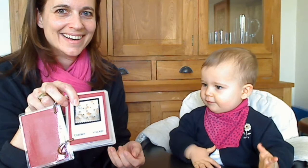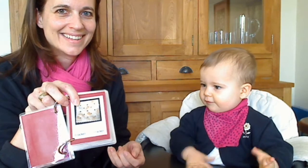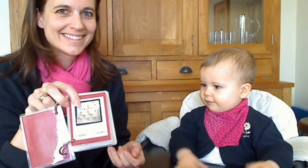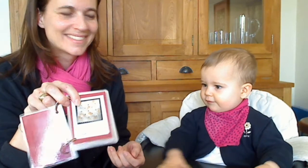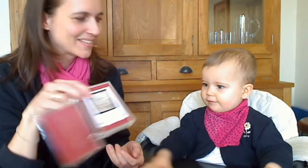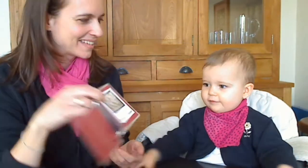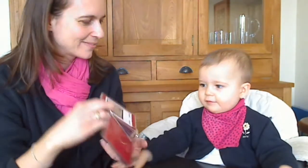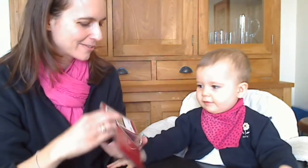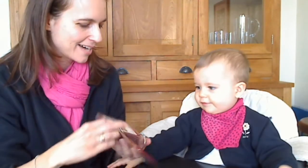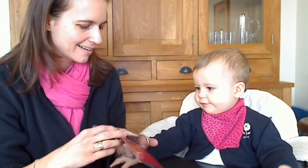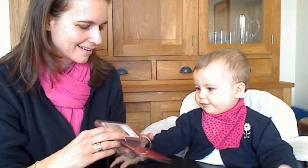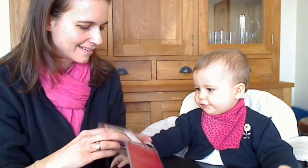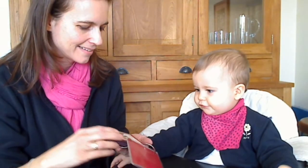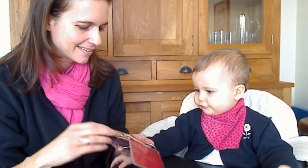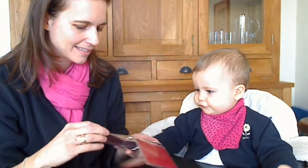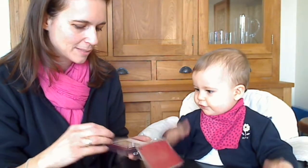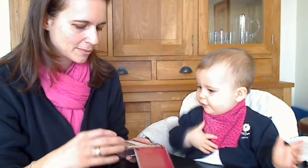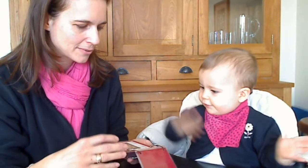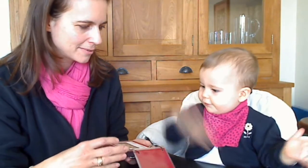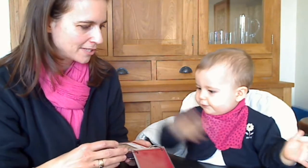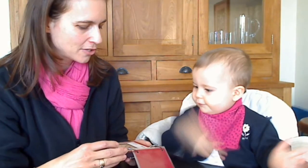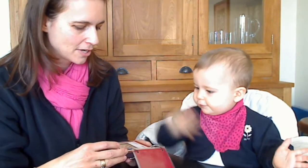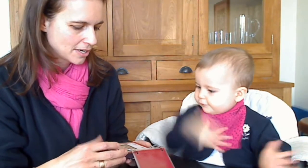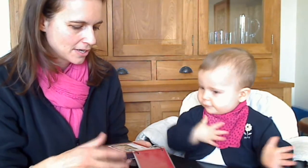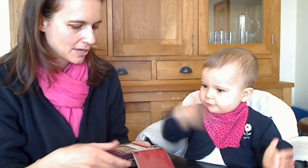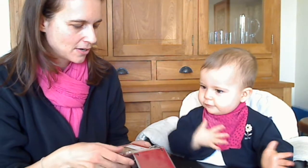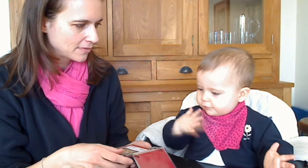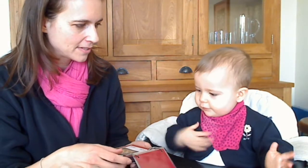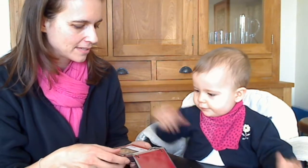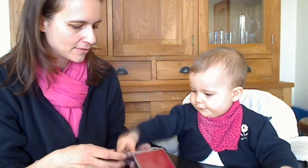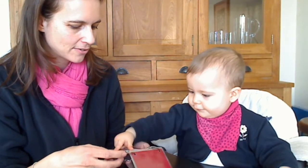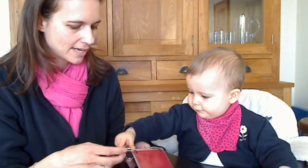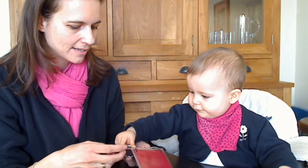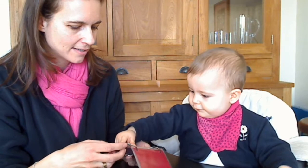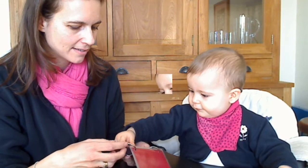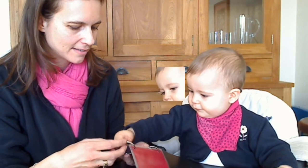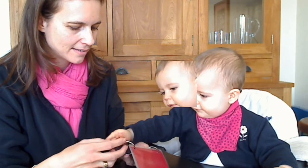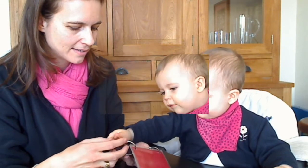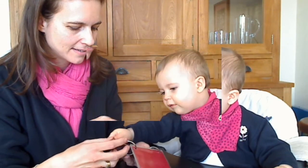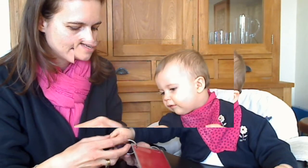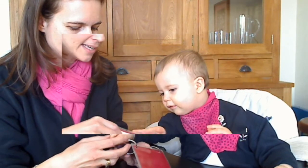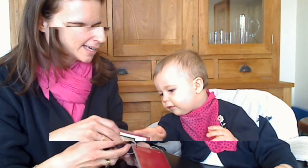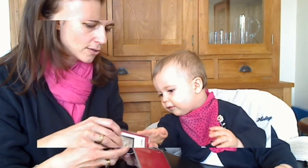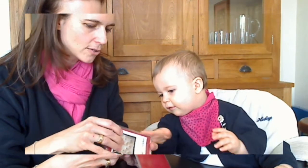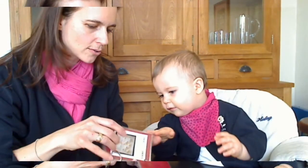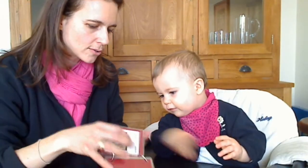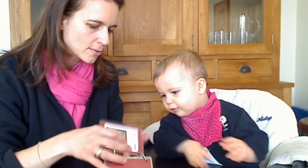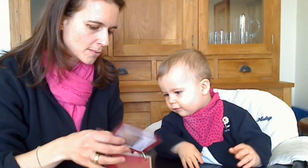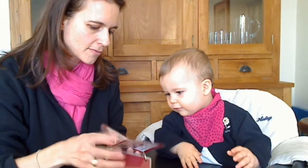This is her sign for cracker. An approximation of the sign for cracker. Ja,